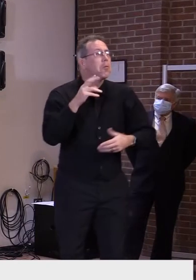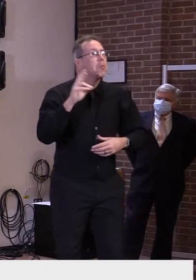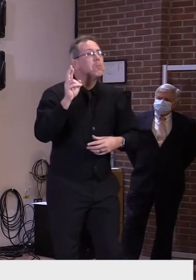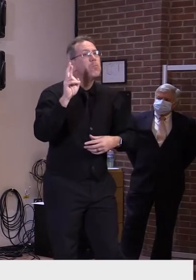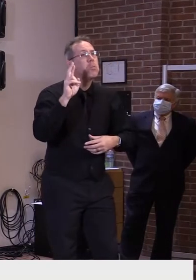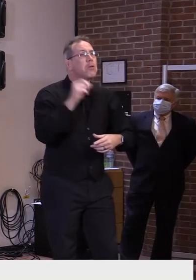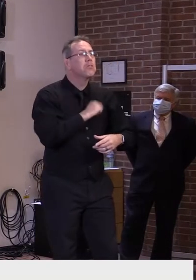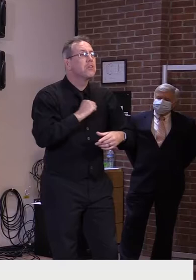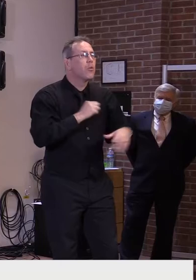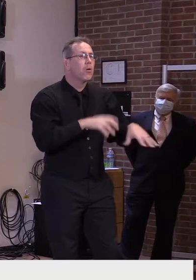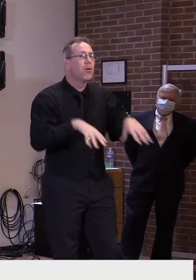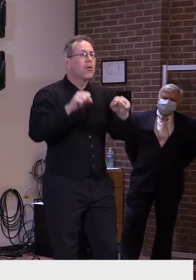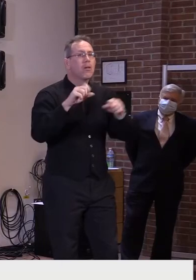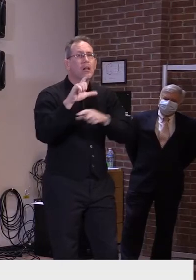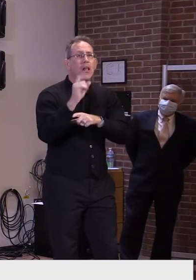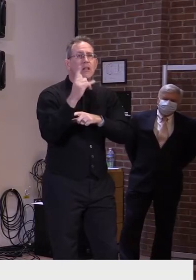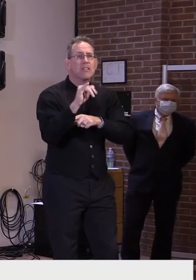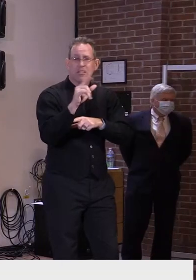be me. No.